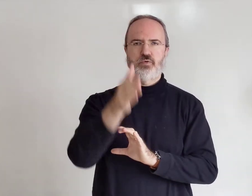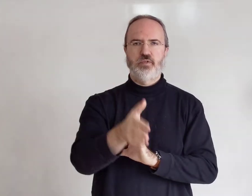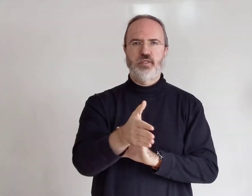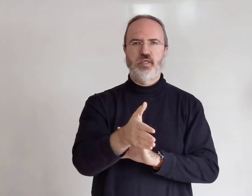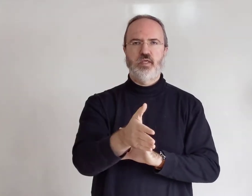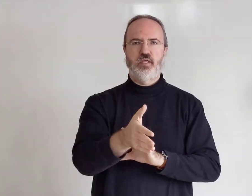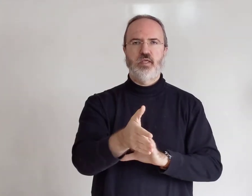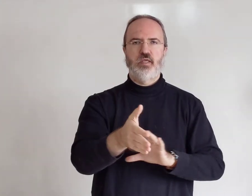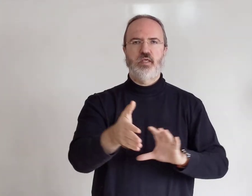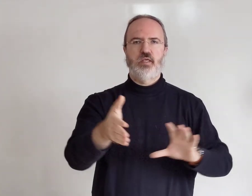thee.